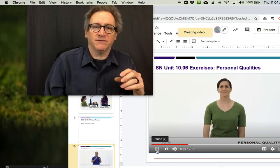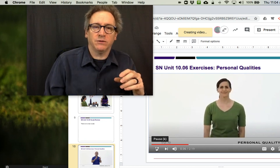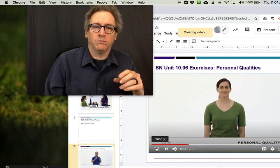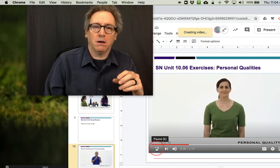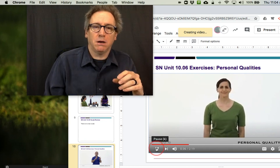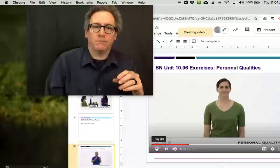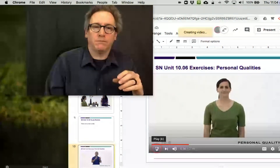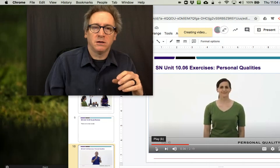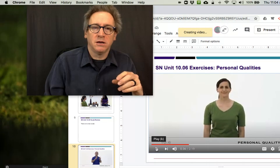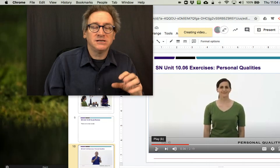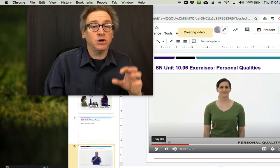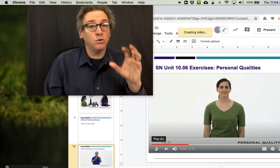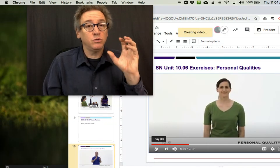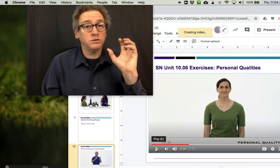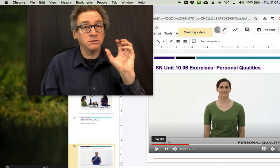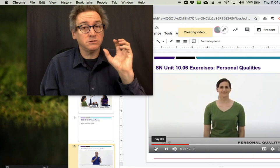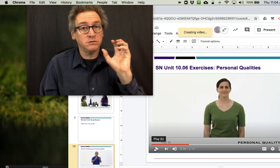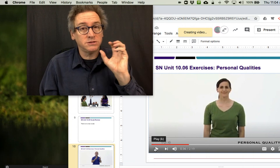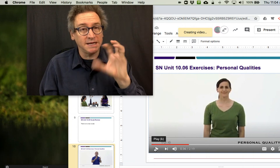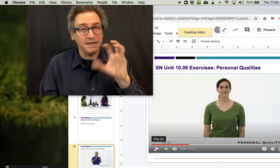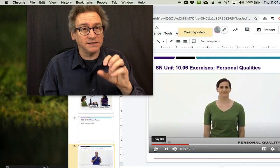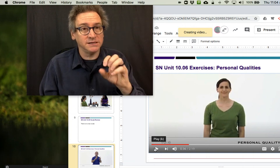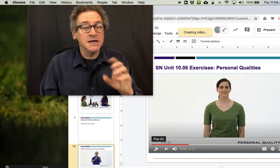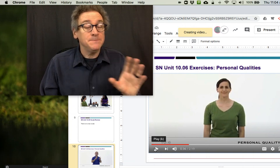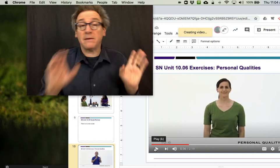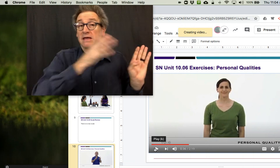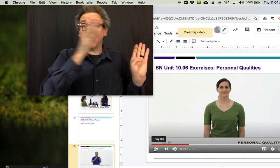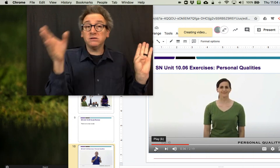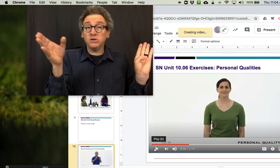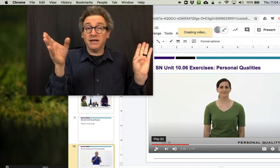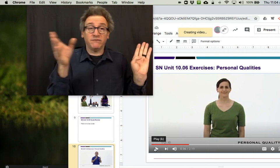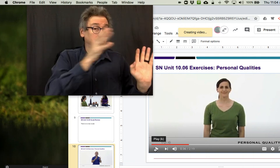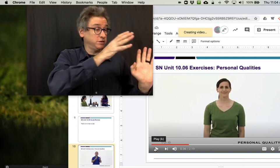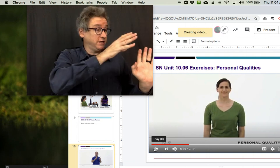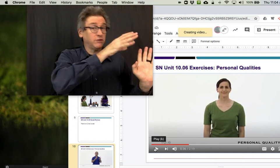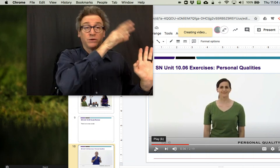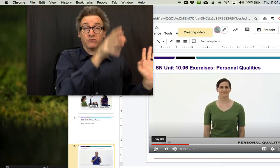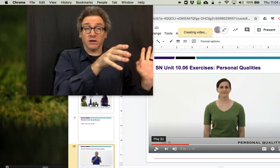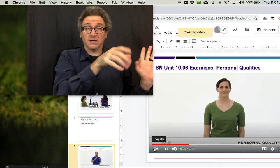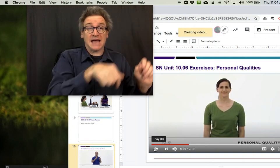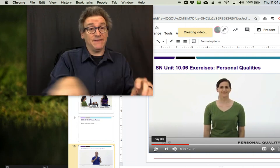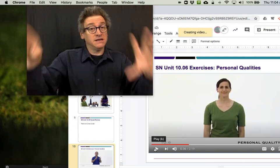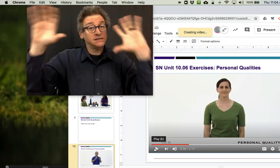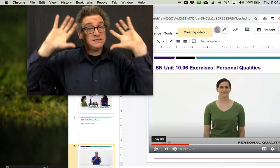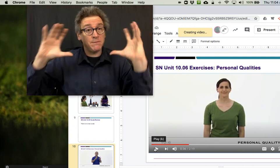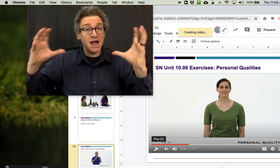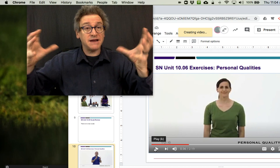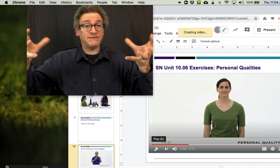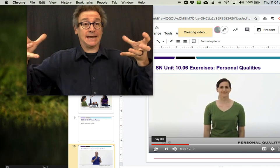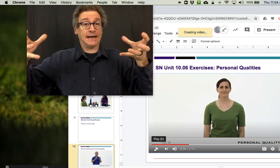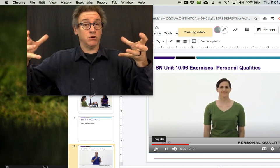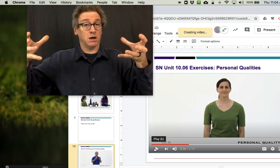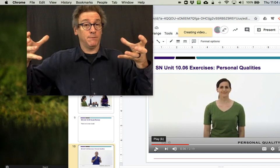stop the video. So take a look at these, and they also give usually like 3 different qualities, and then some kind